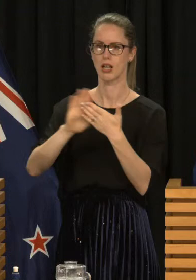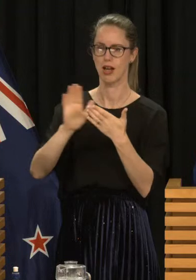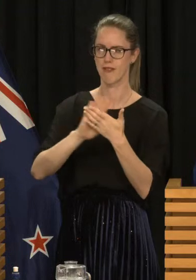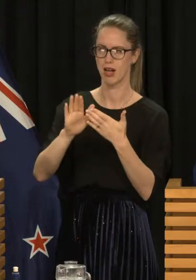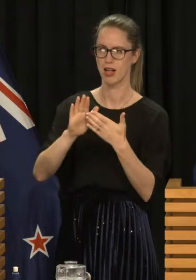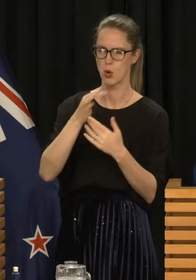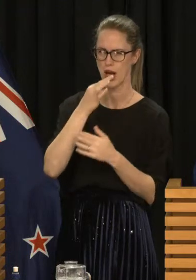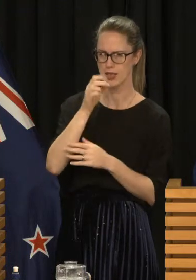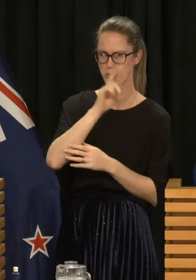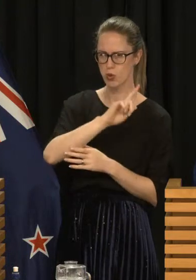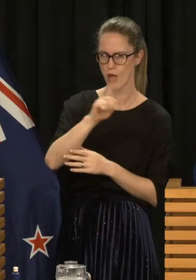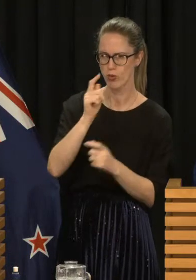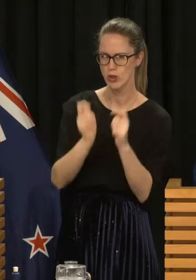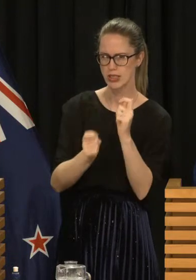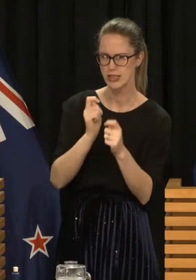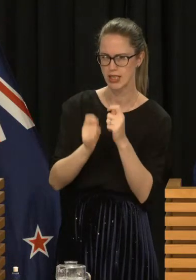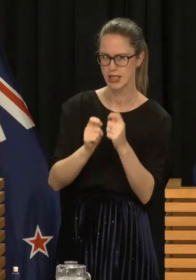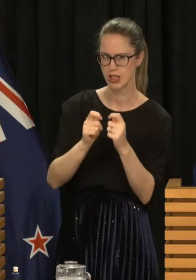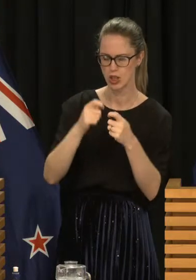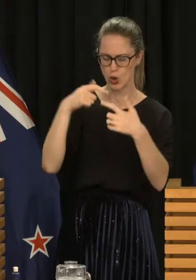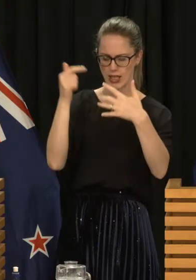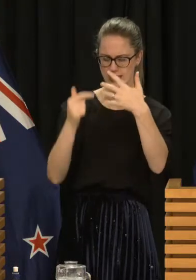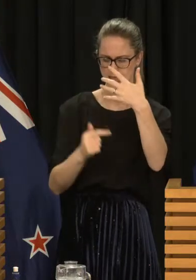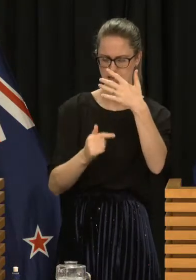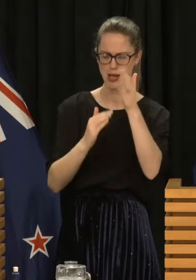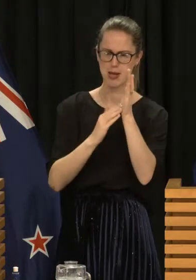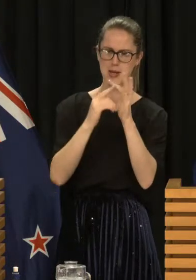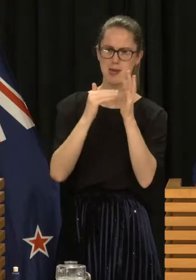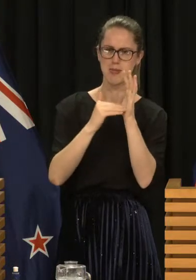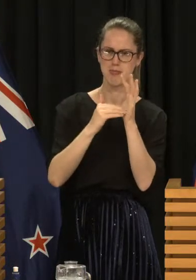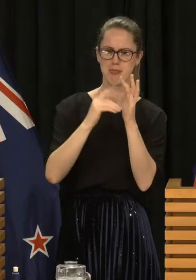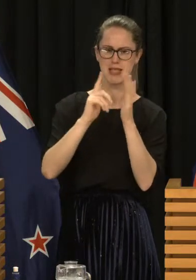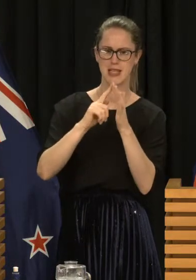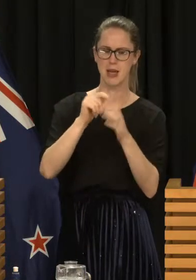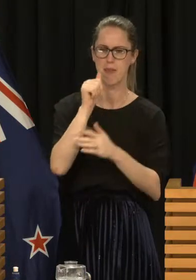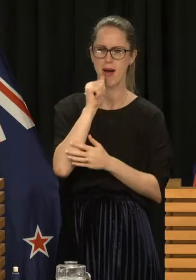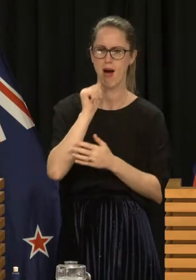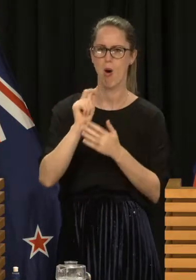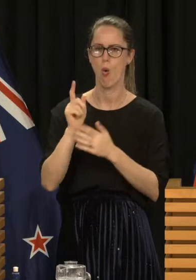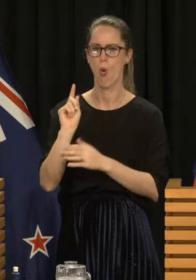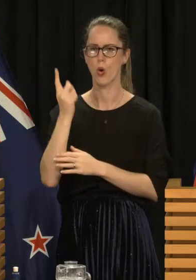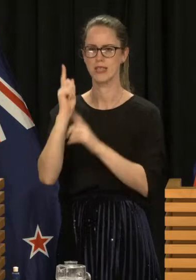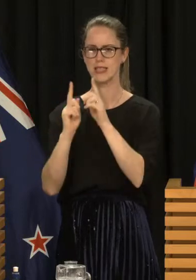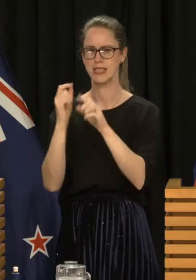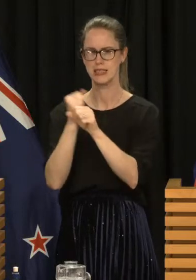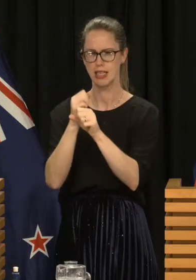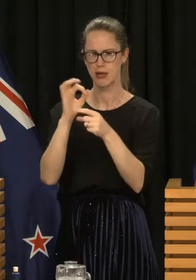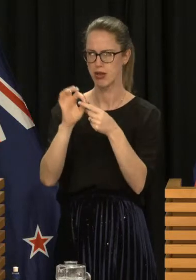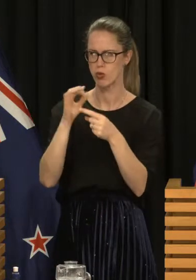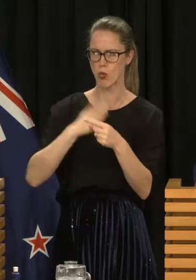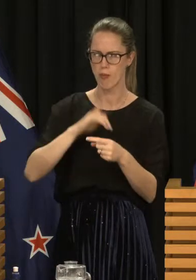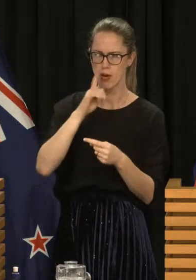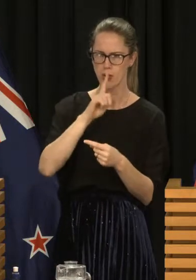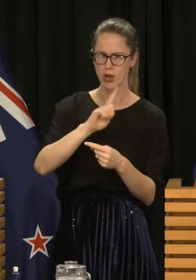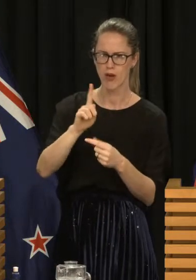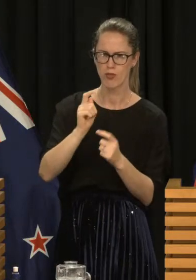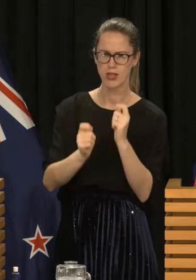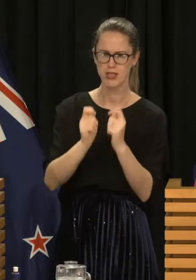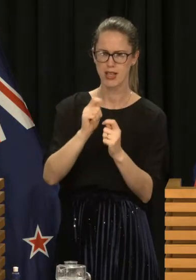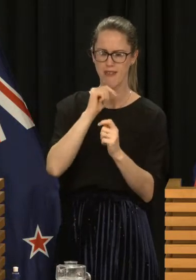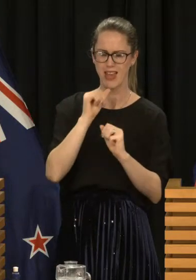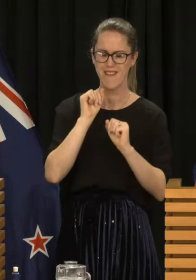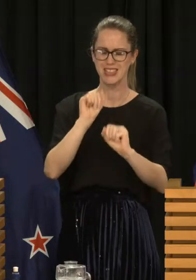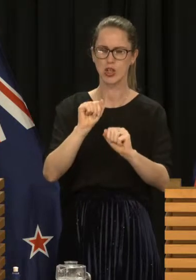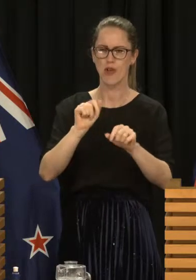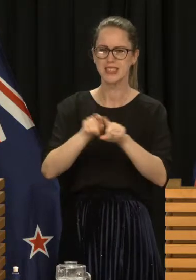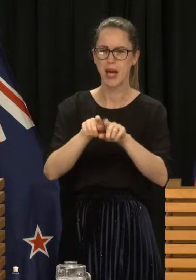people to get tested? You listed things like the Metsi Bar and the Auckland City GP. Do you just want people to get tested who visited